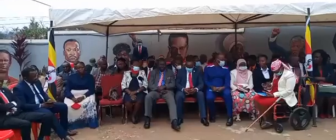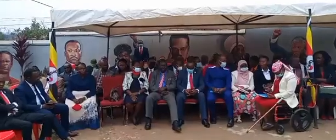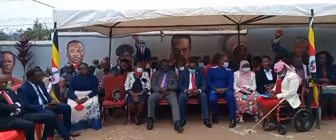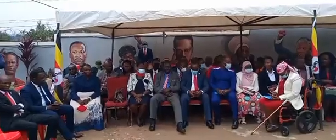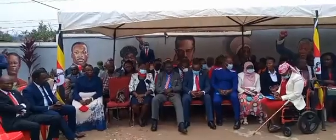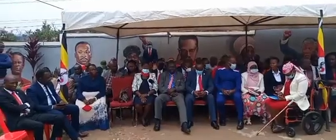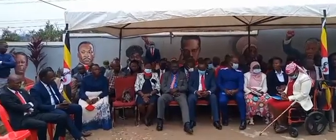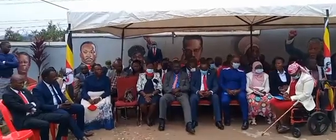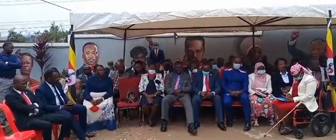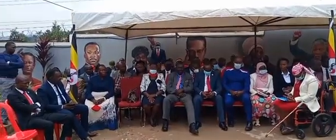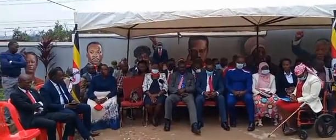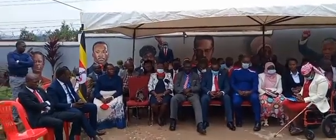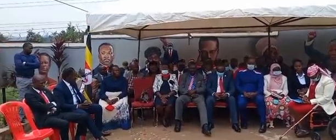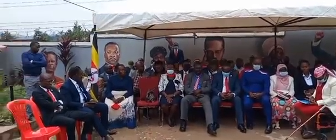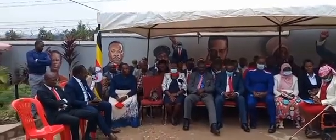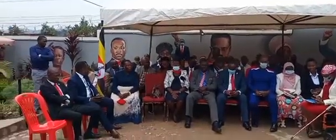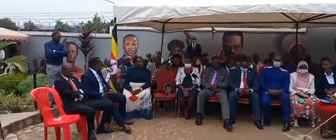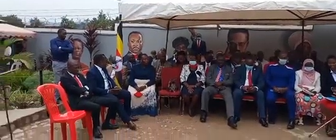until when the party decides?